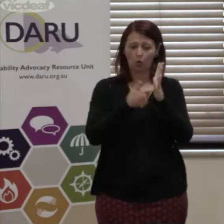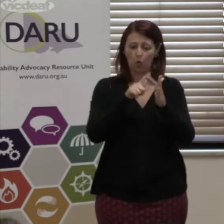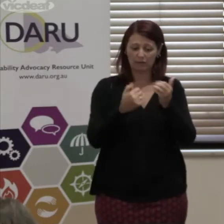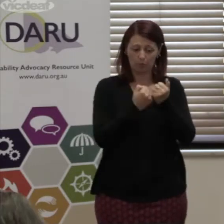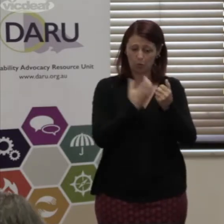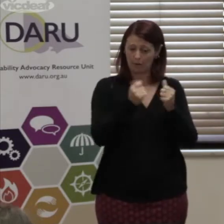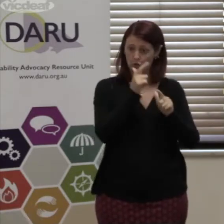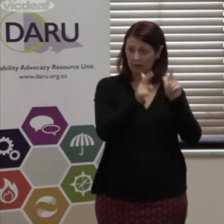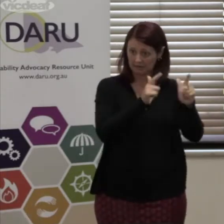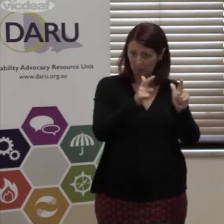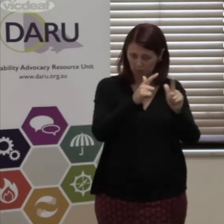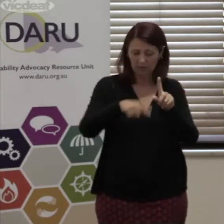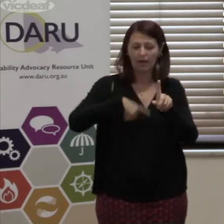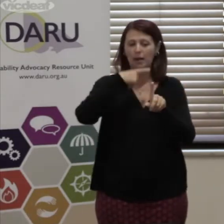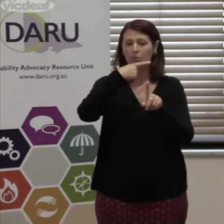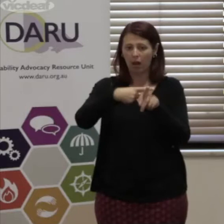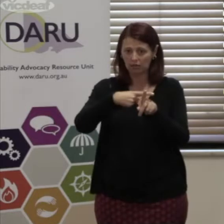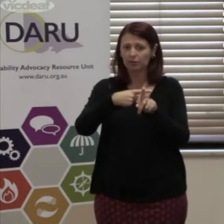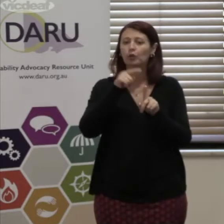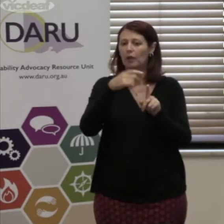transport but you also have